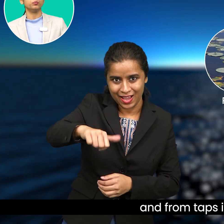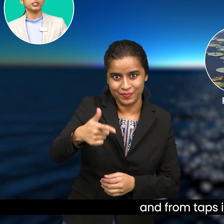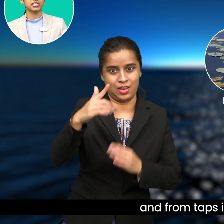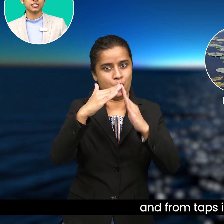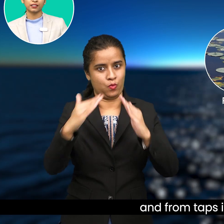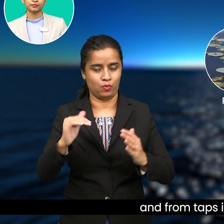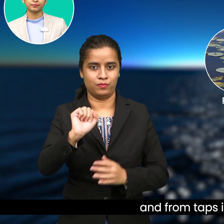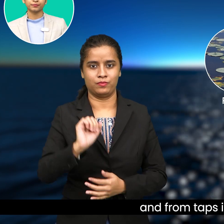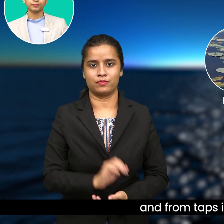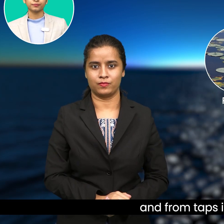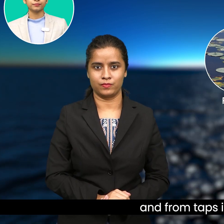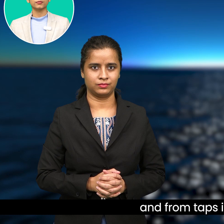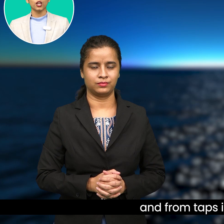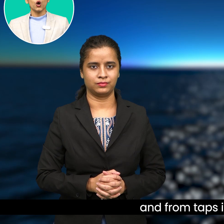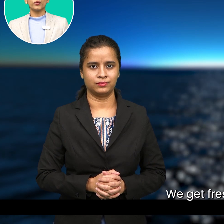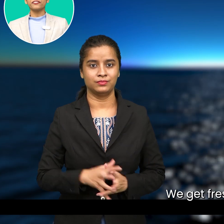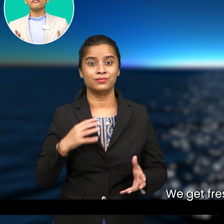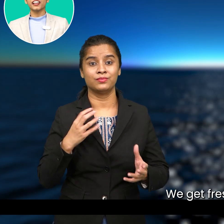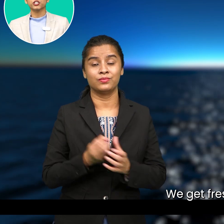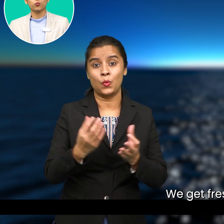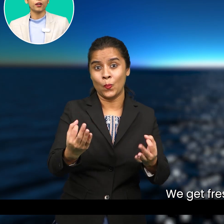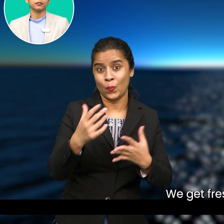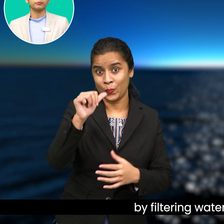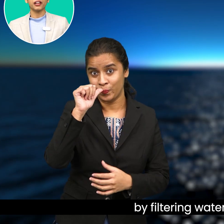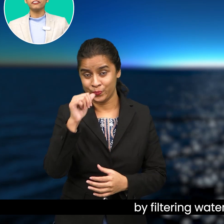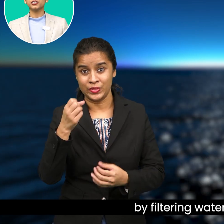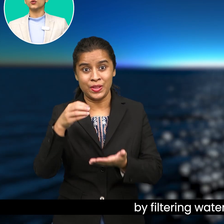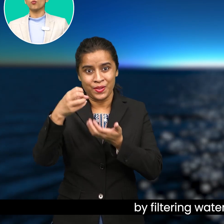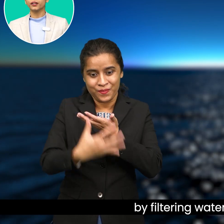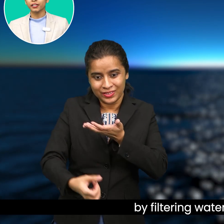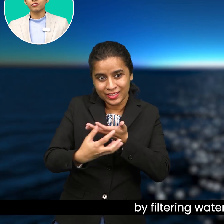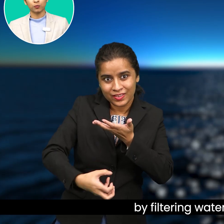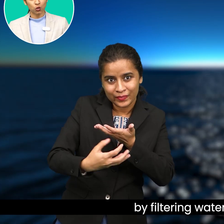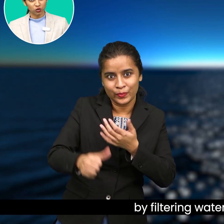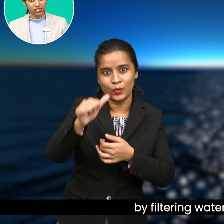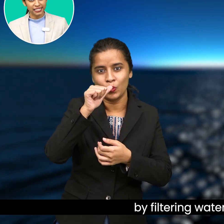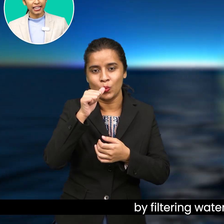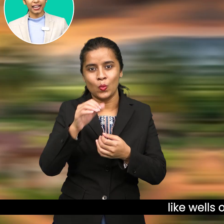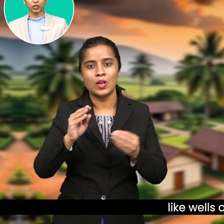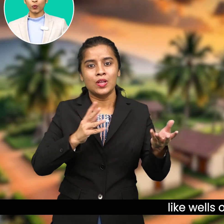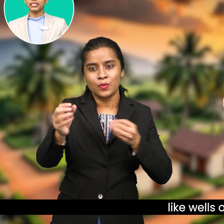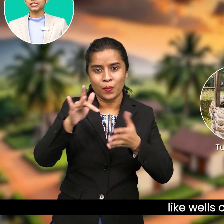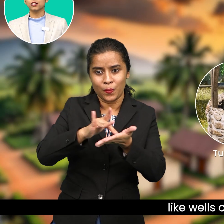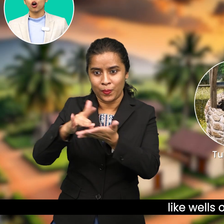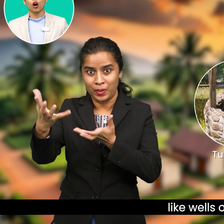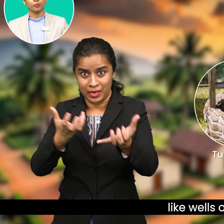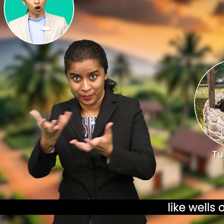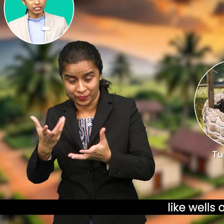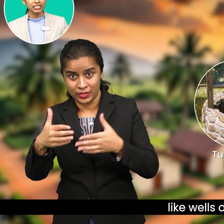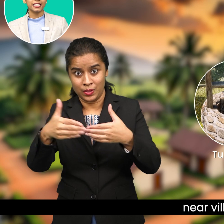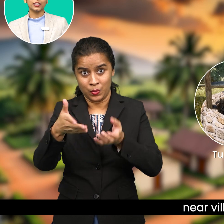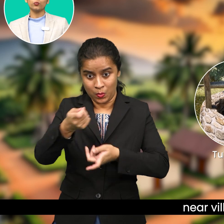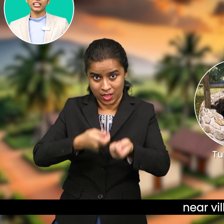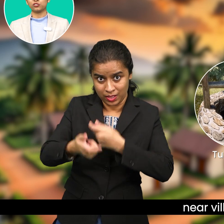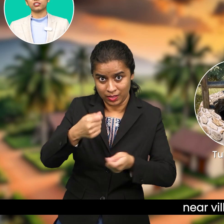our homes. We get fresh water by filtering water from sources like wells or